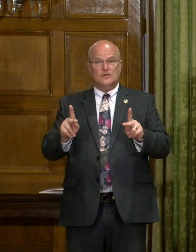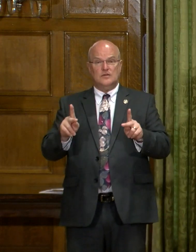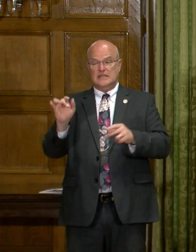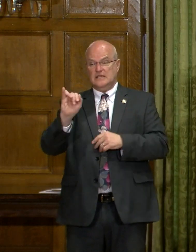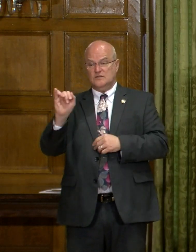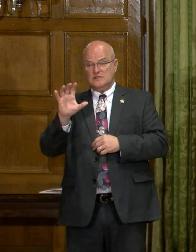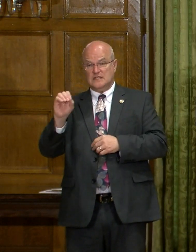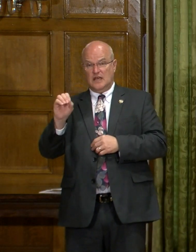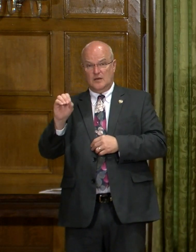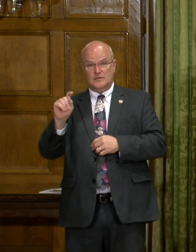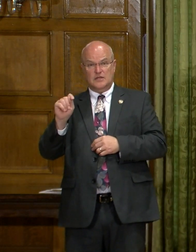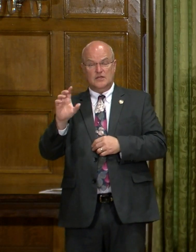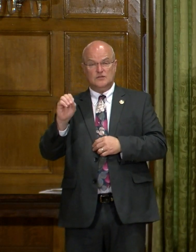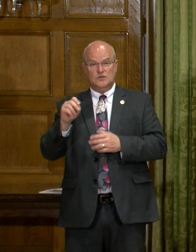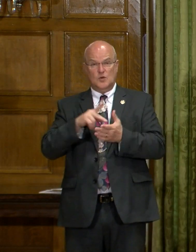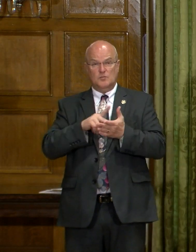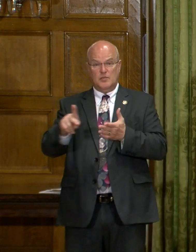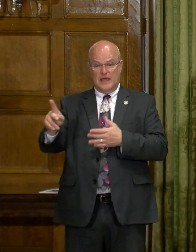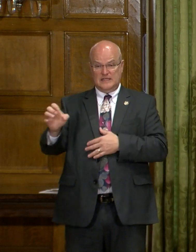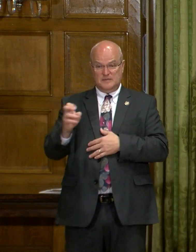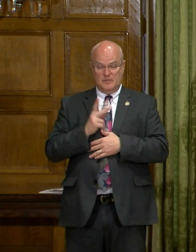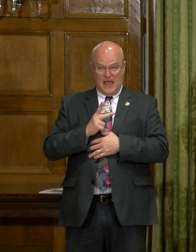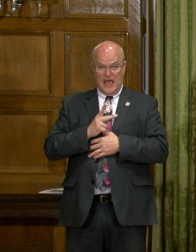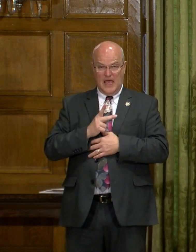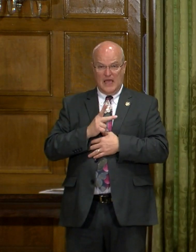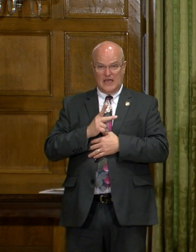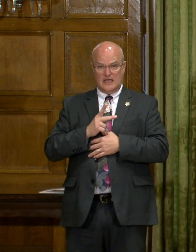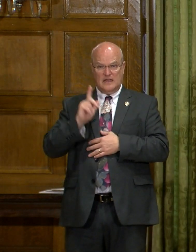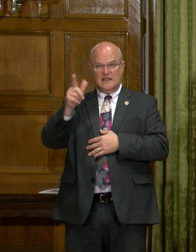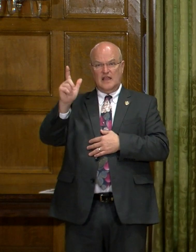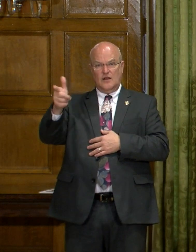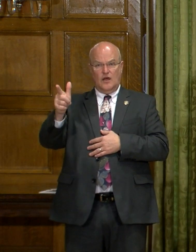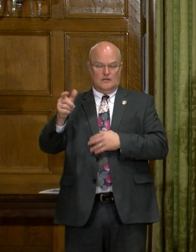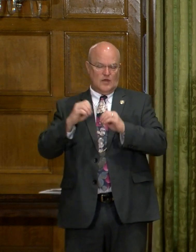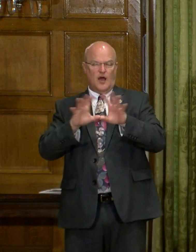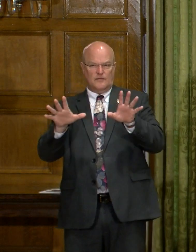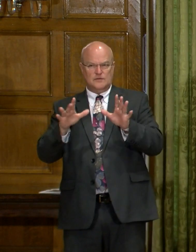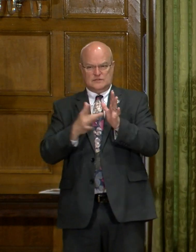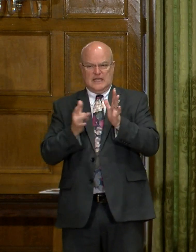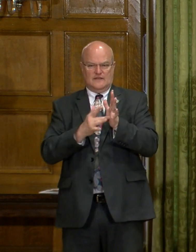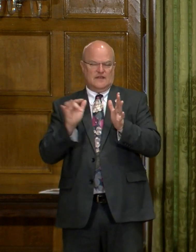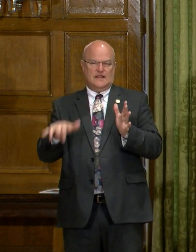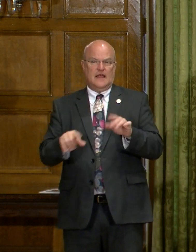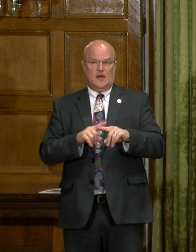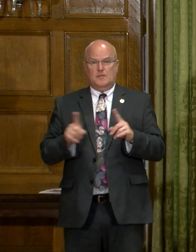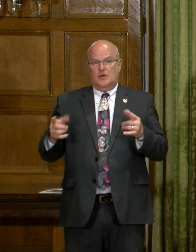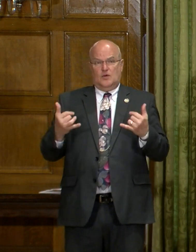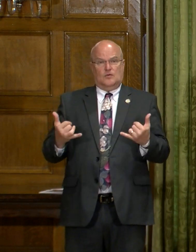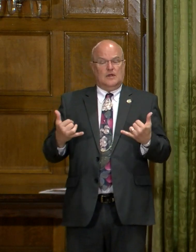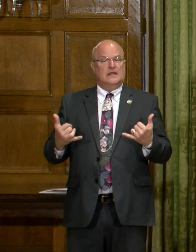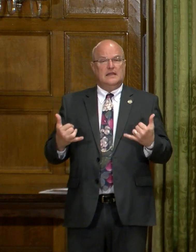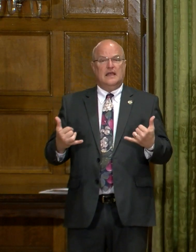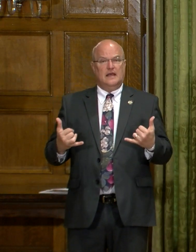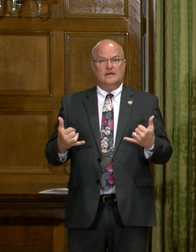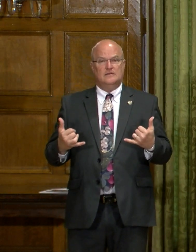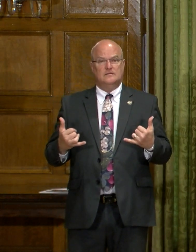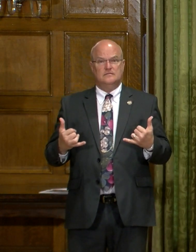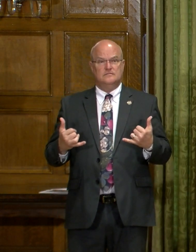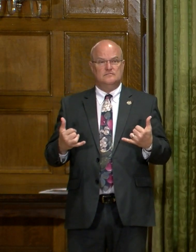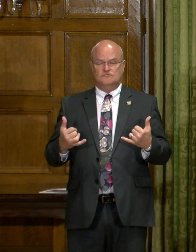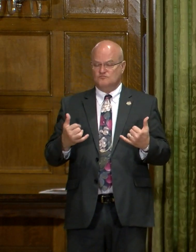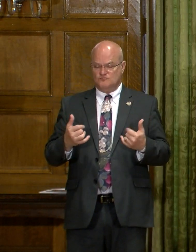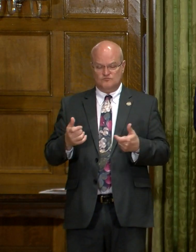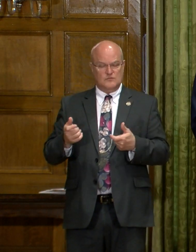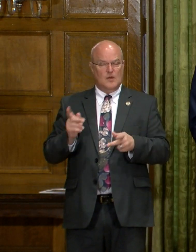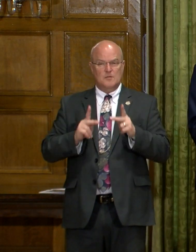get the insurance companies to pay us back on the back end, obviously we will take advantage of that. But I would